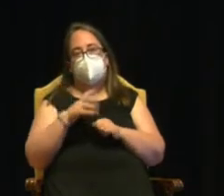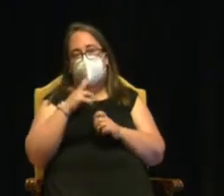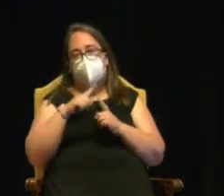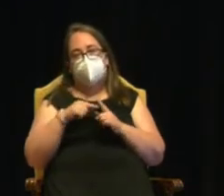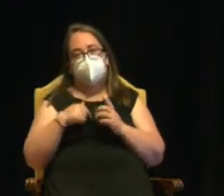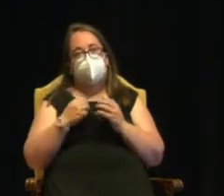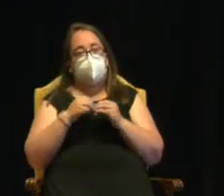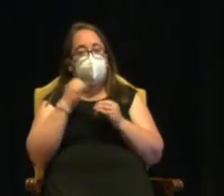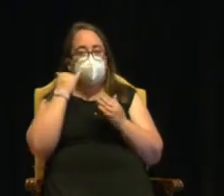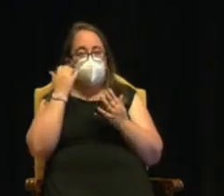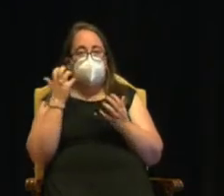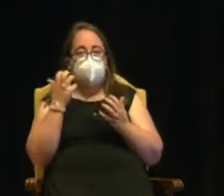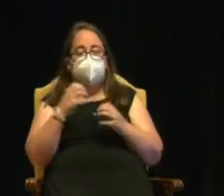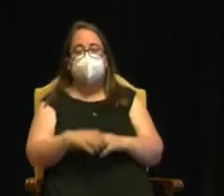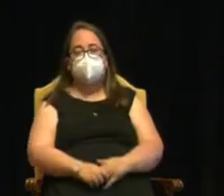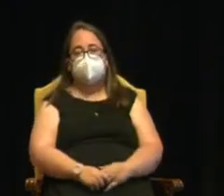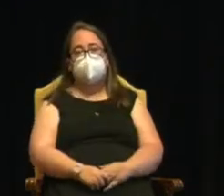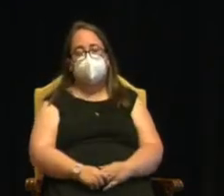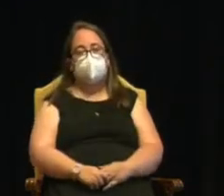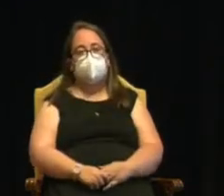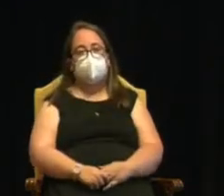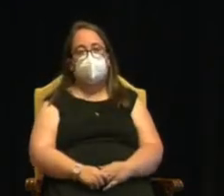about it further. But